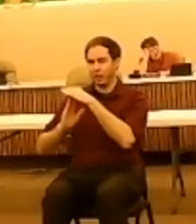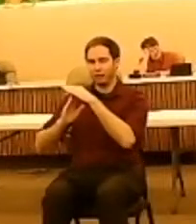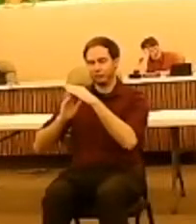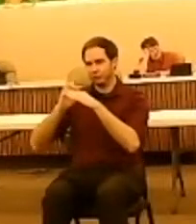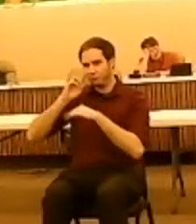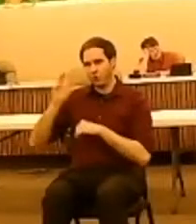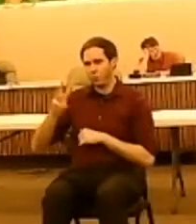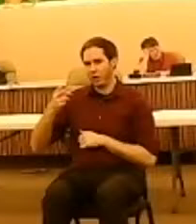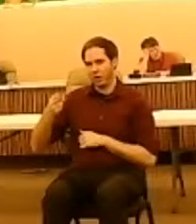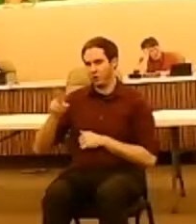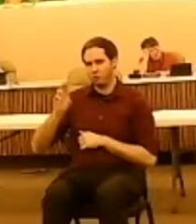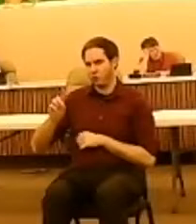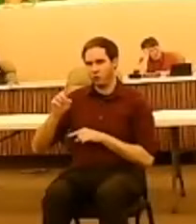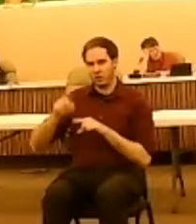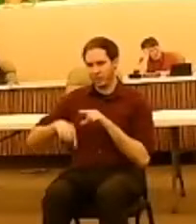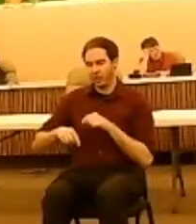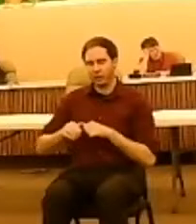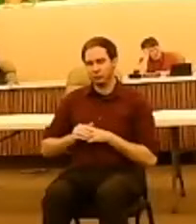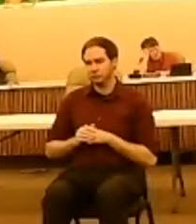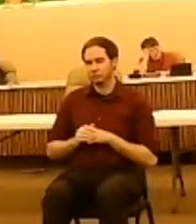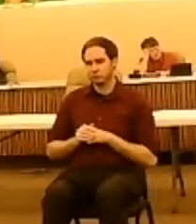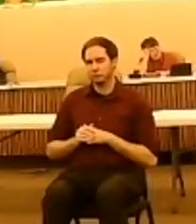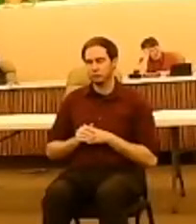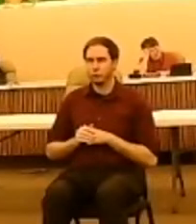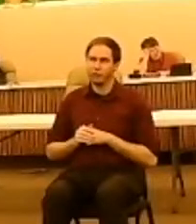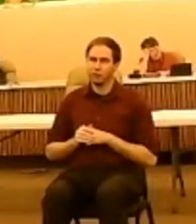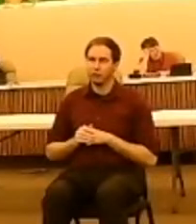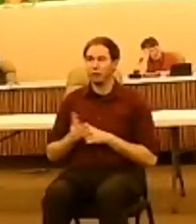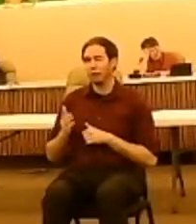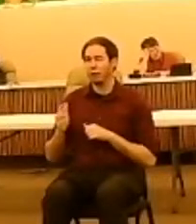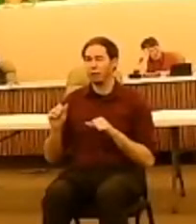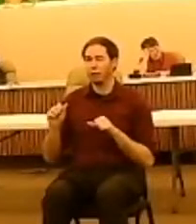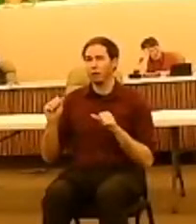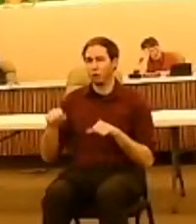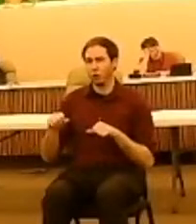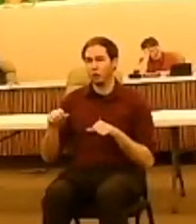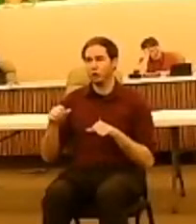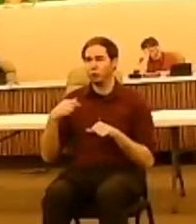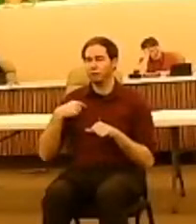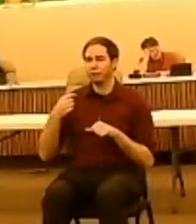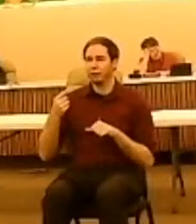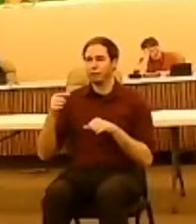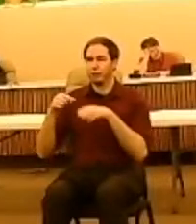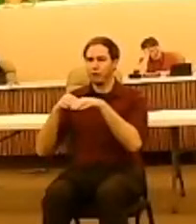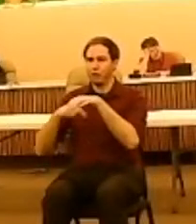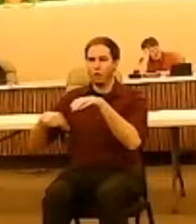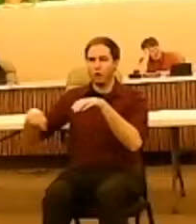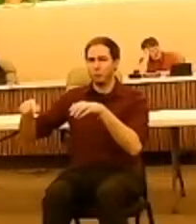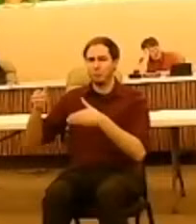Road. Well, I guess it could. It would have a moat around it, most likely.